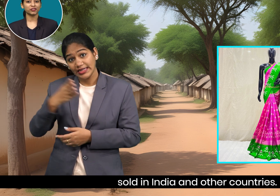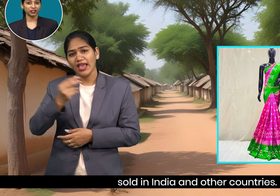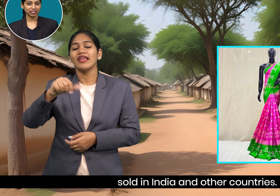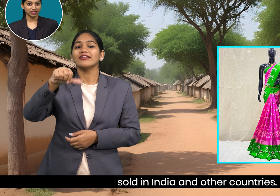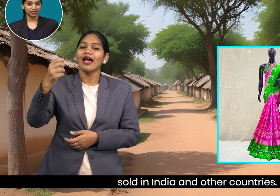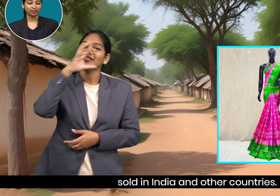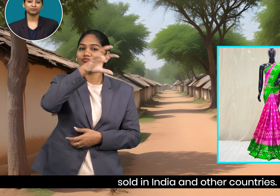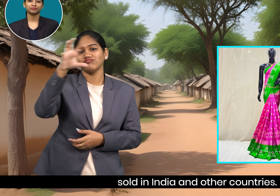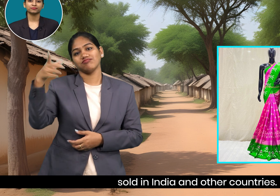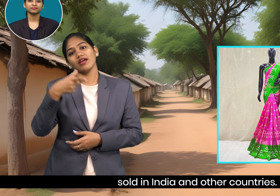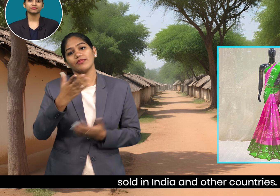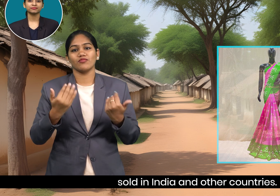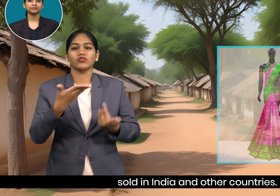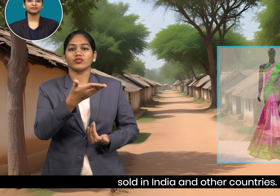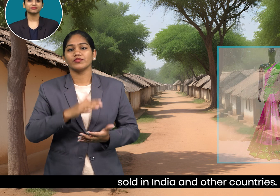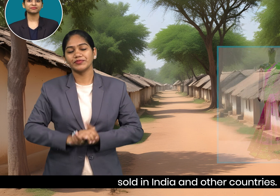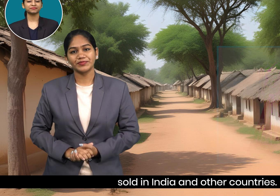other countries.